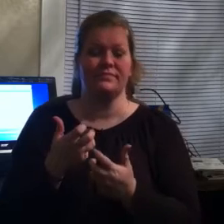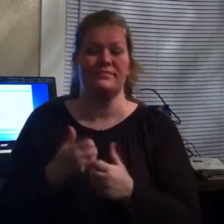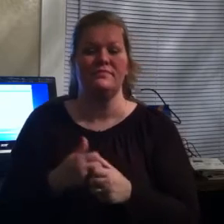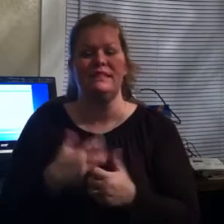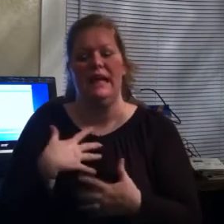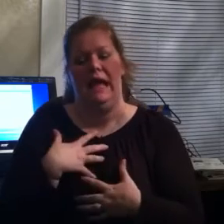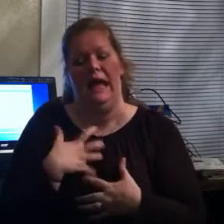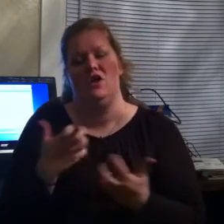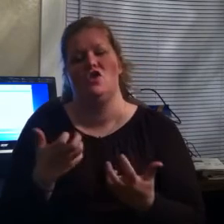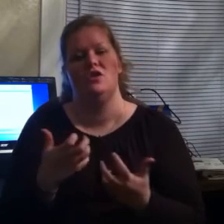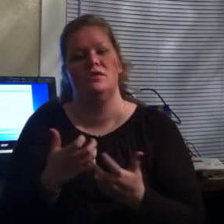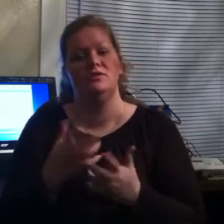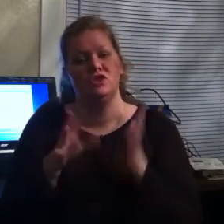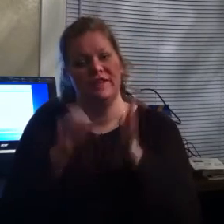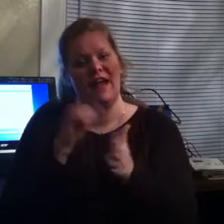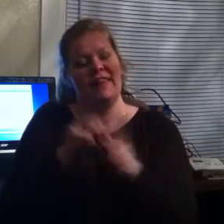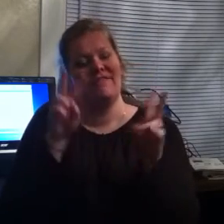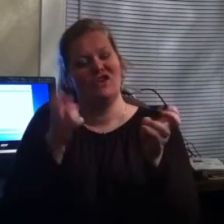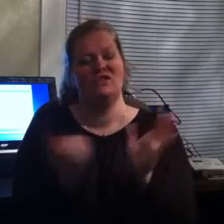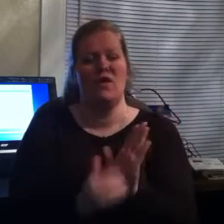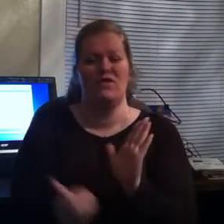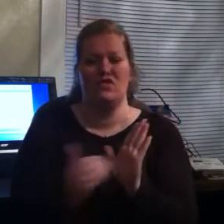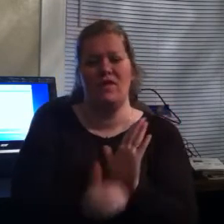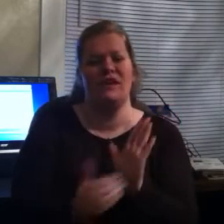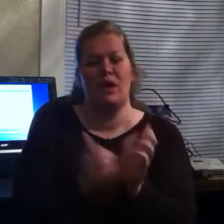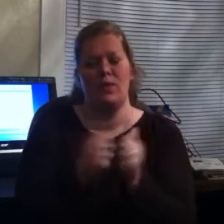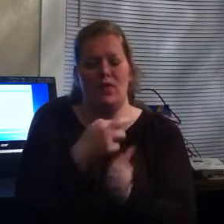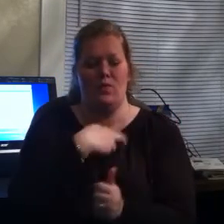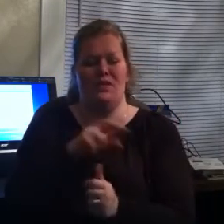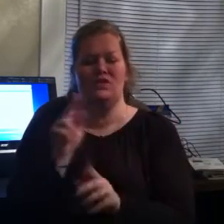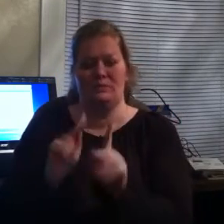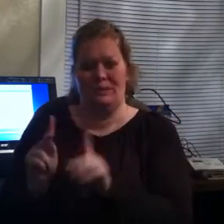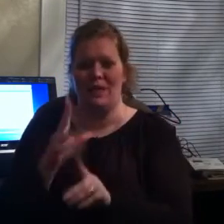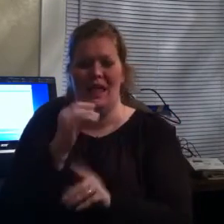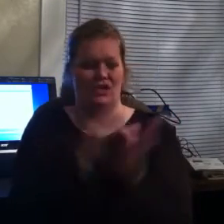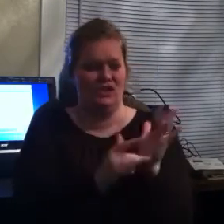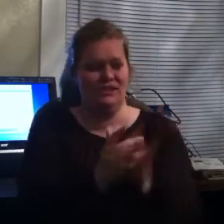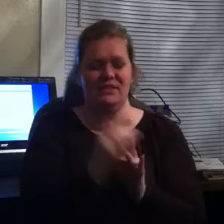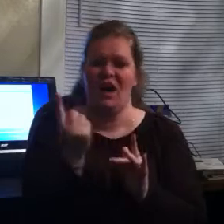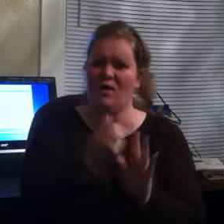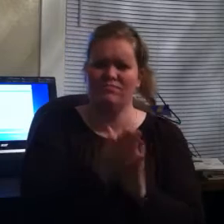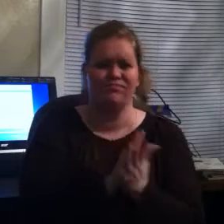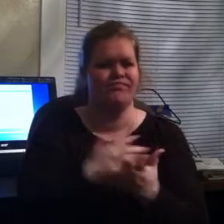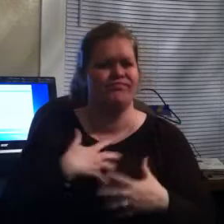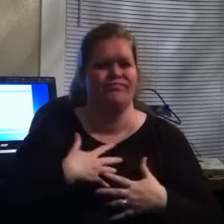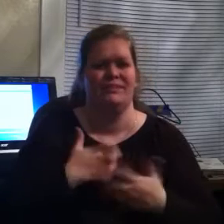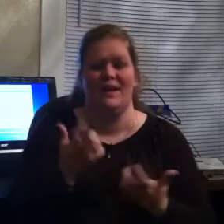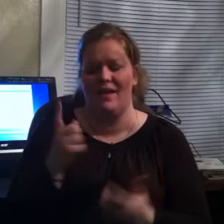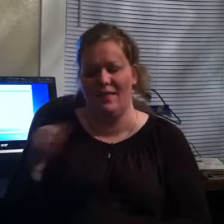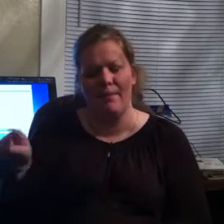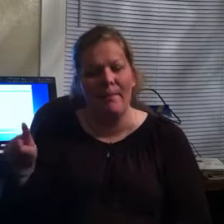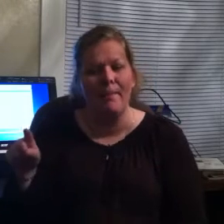Anger. You find that phrase over and over again with the religious crowd of Jesus. He always got angry at them.